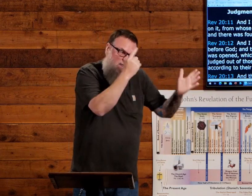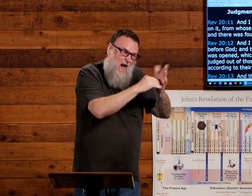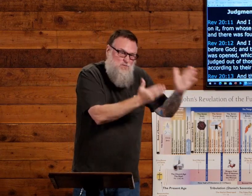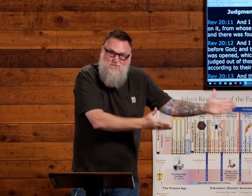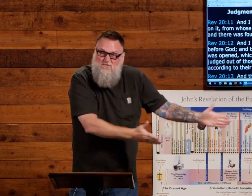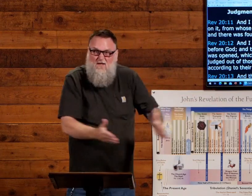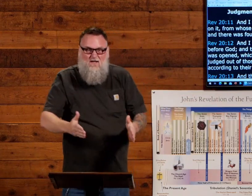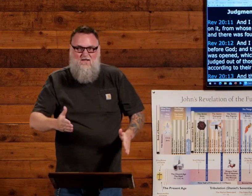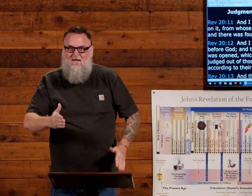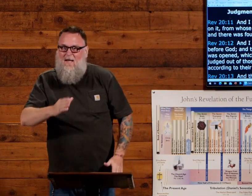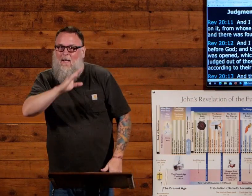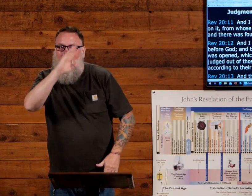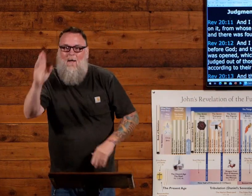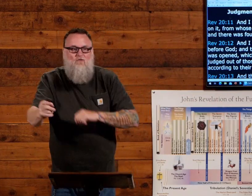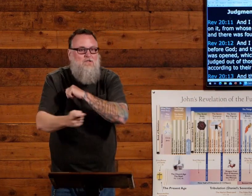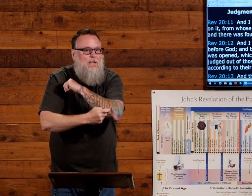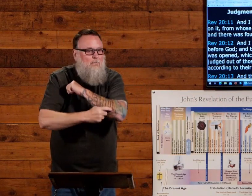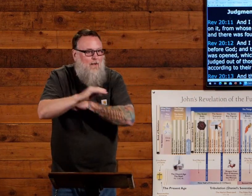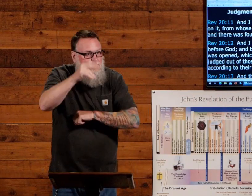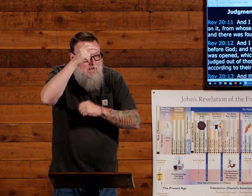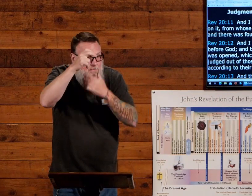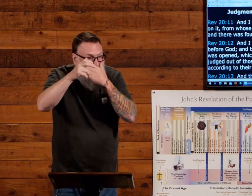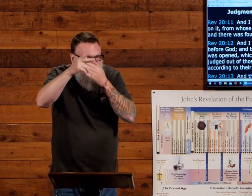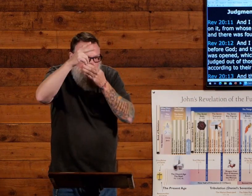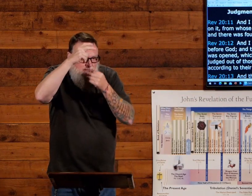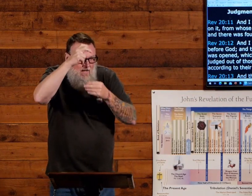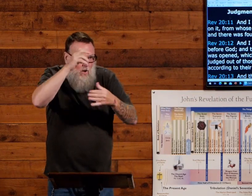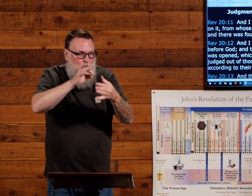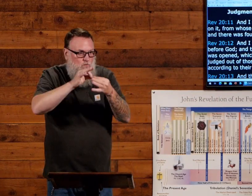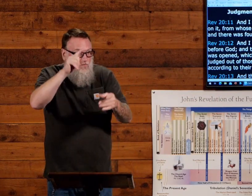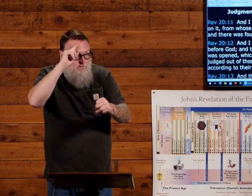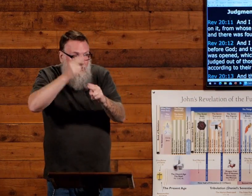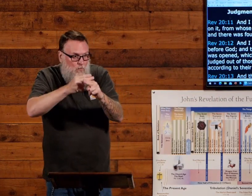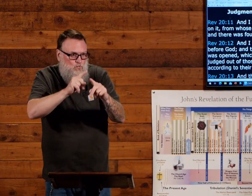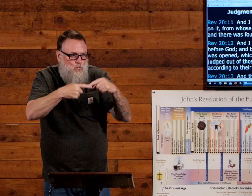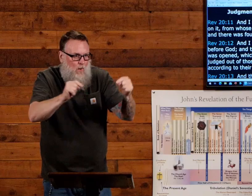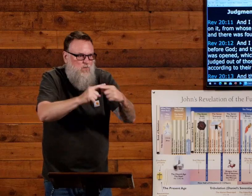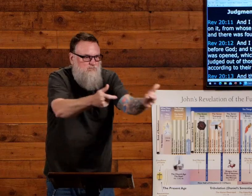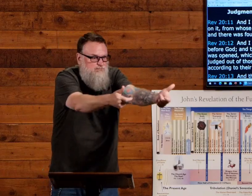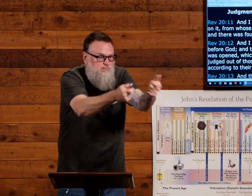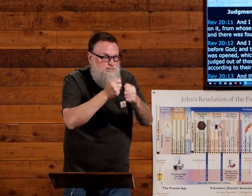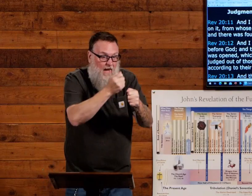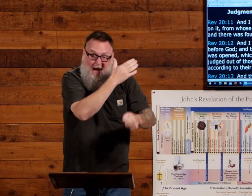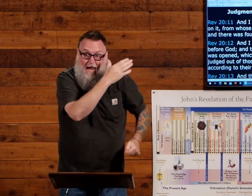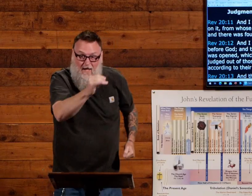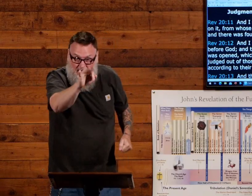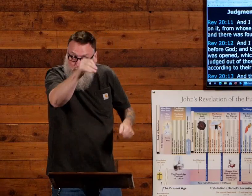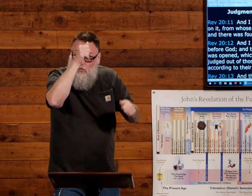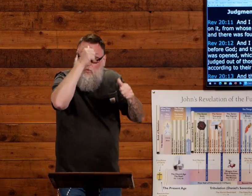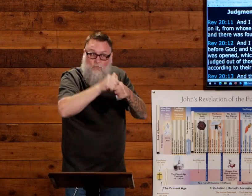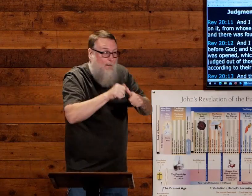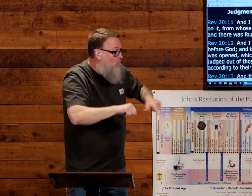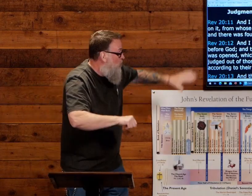I mean, life still went on during 1,000 years and people were born and stuff. Satan now is loose for a short period of time to try to draw those people.